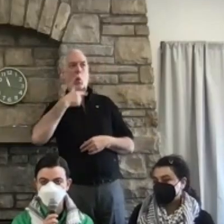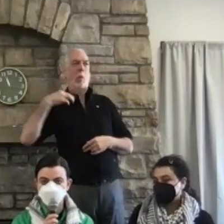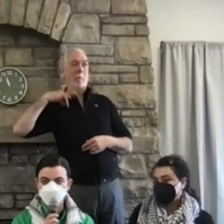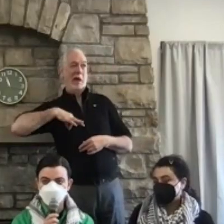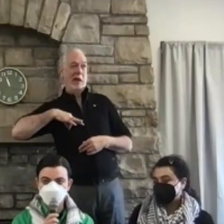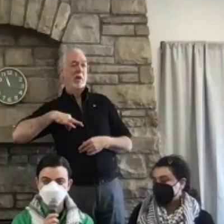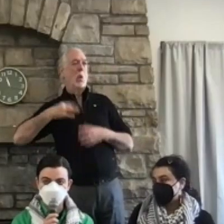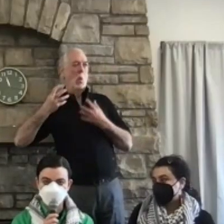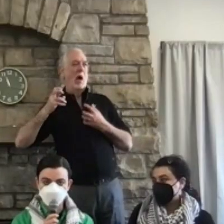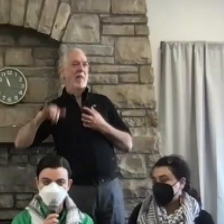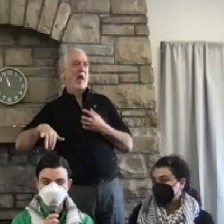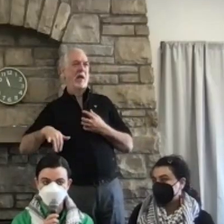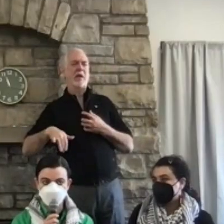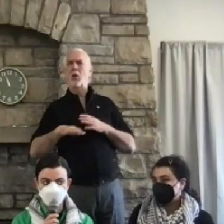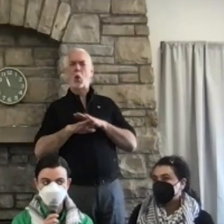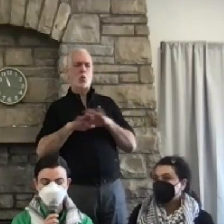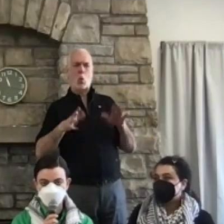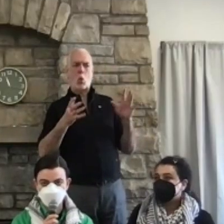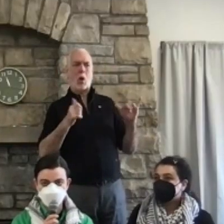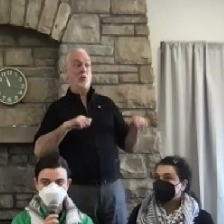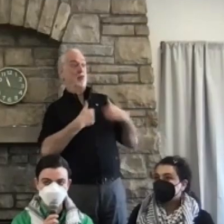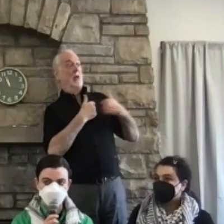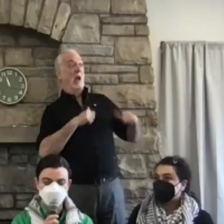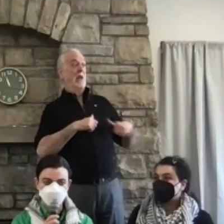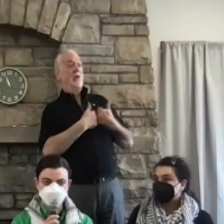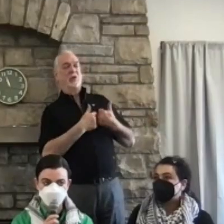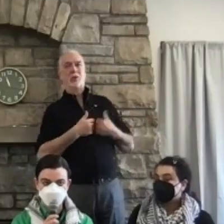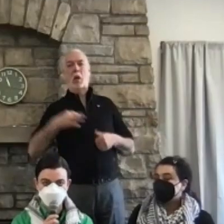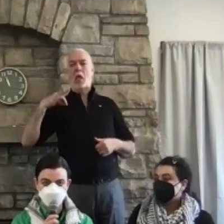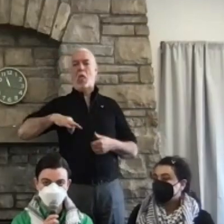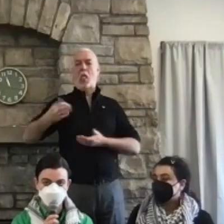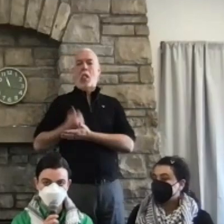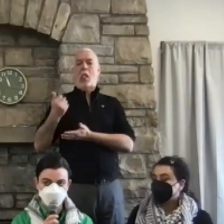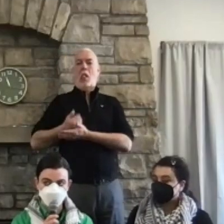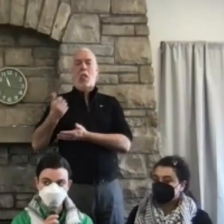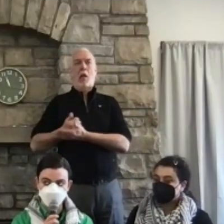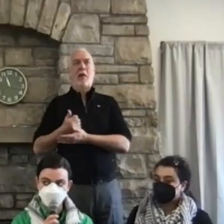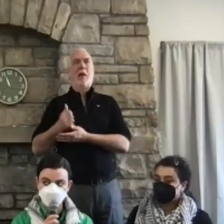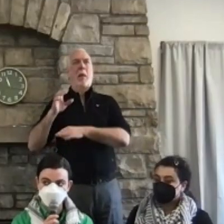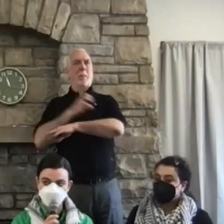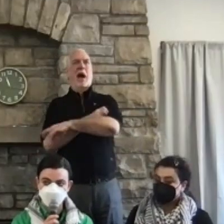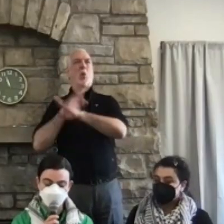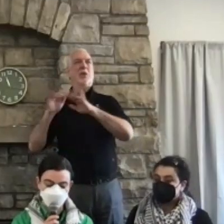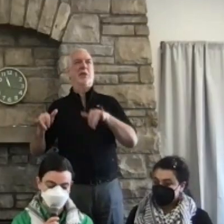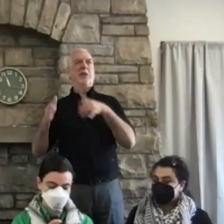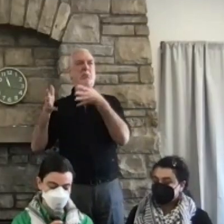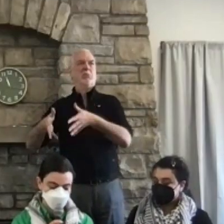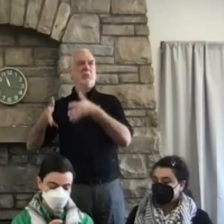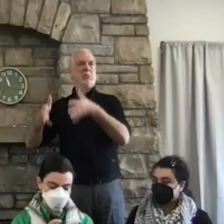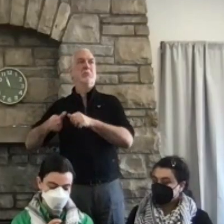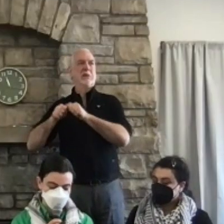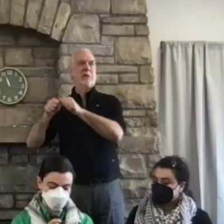designed to go unchallenged so that the people they're benefiting and the systems of power they're benefiting remain in place.